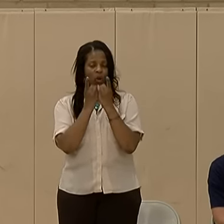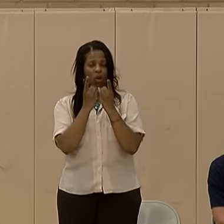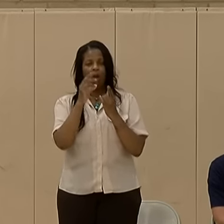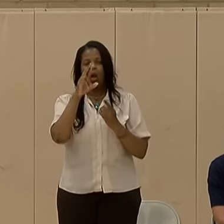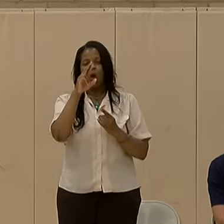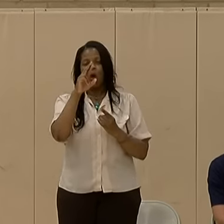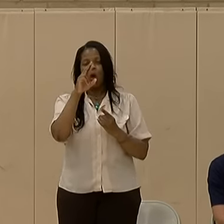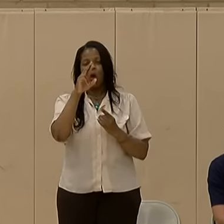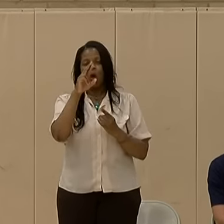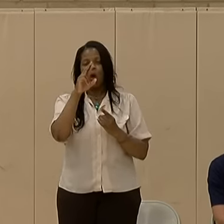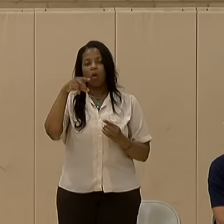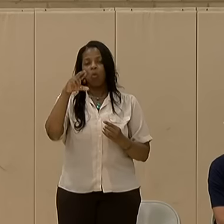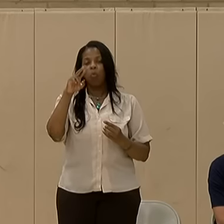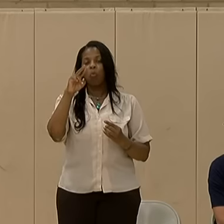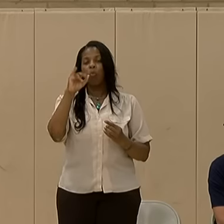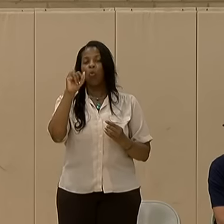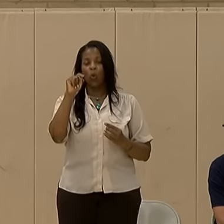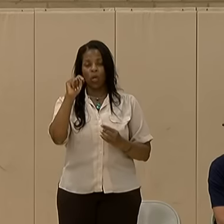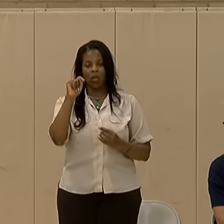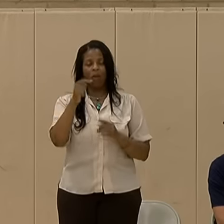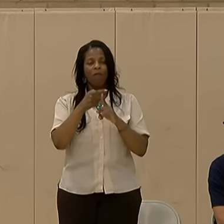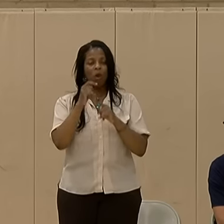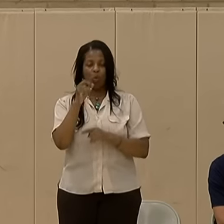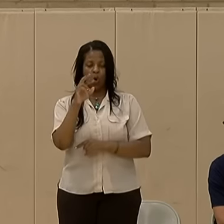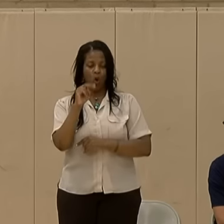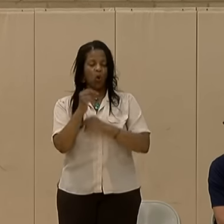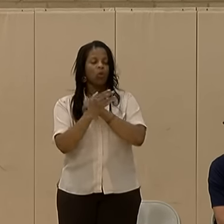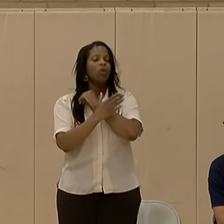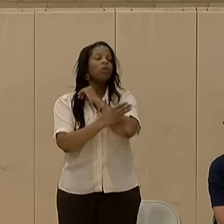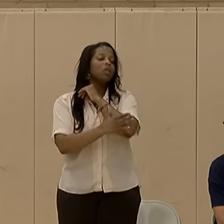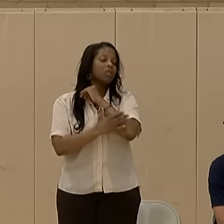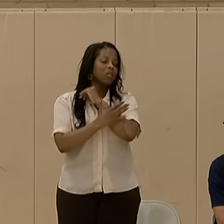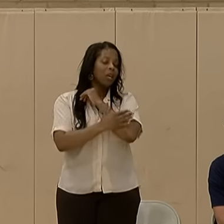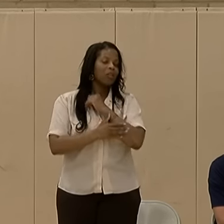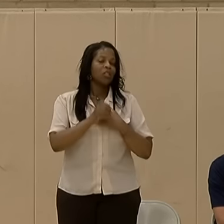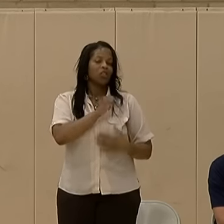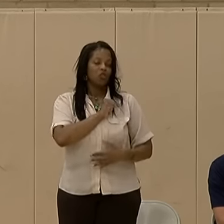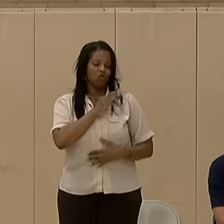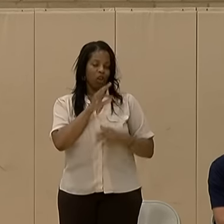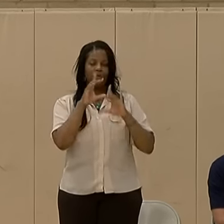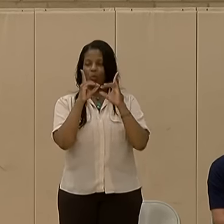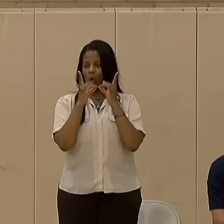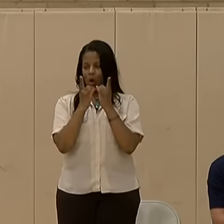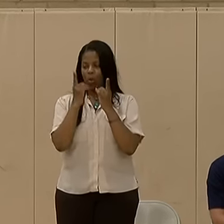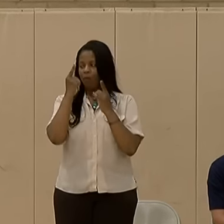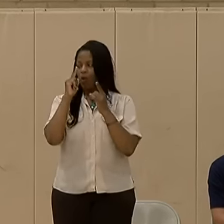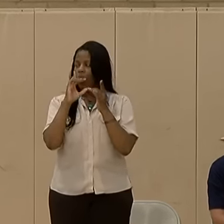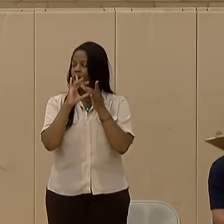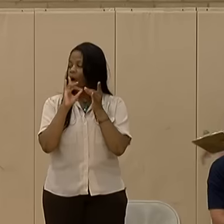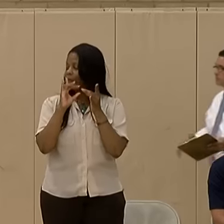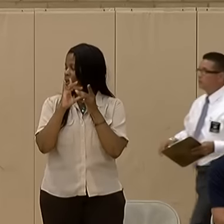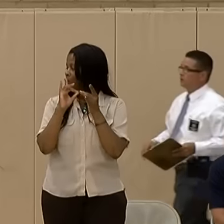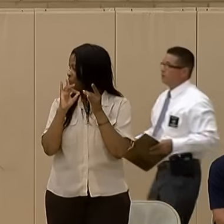Ray Pruitt from Kern County Sheriff's Department. He's the Public Information Officer, to make some comments.